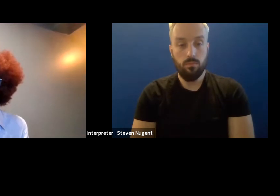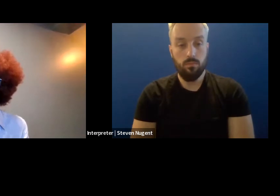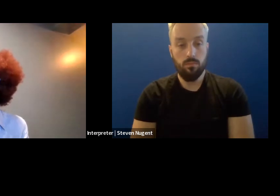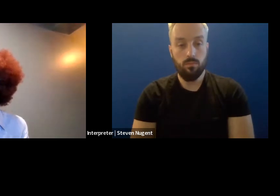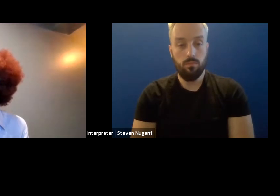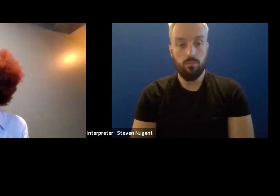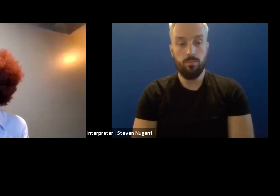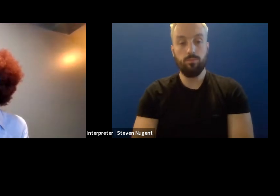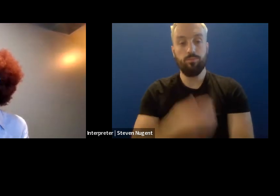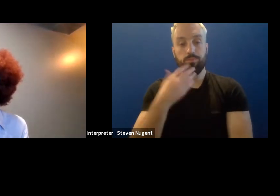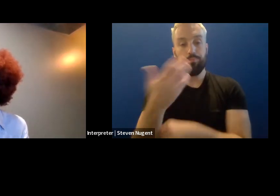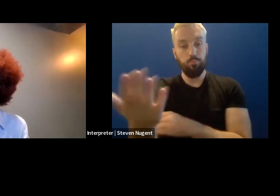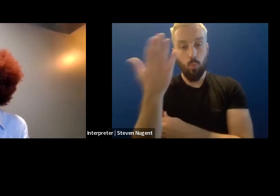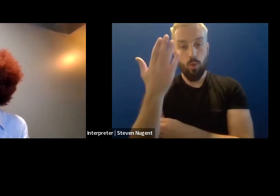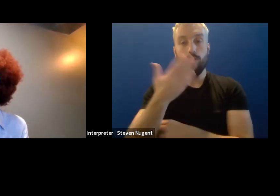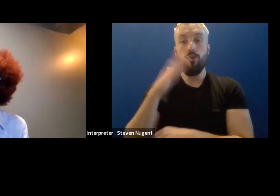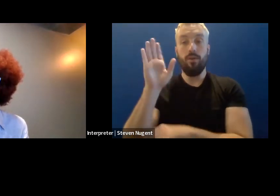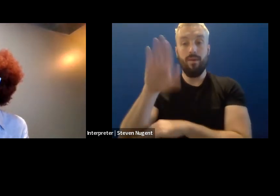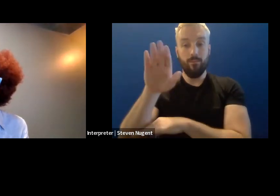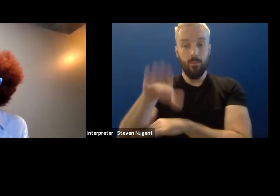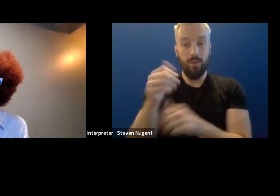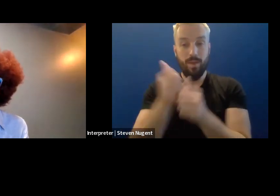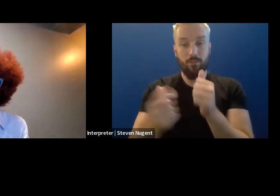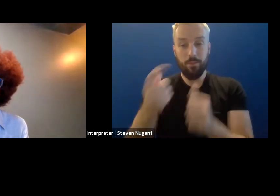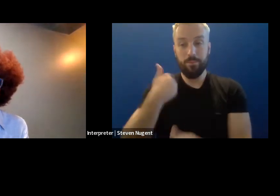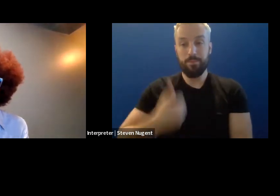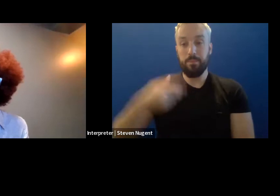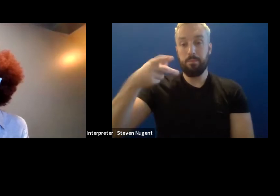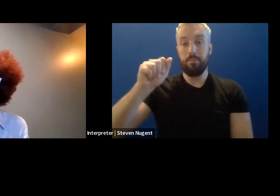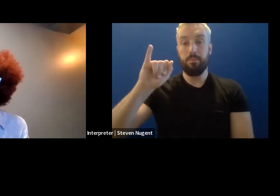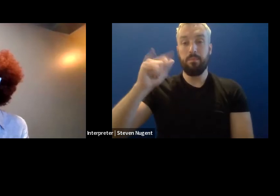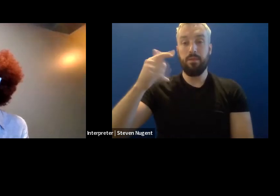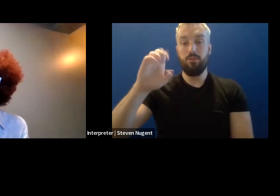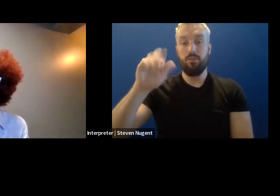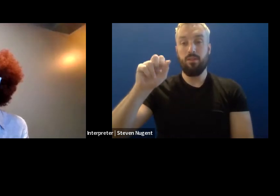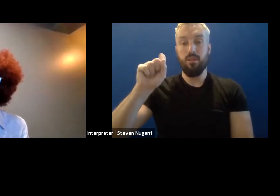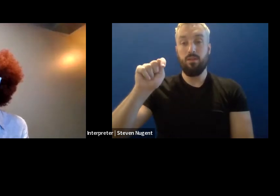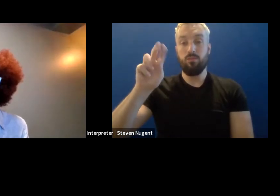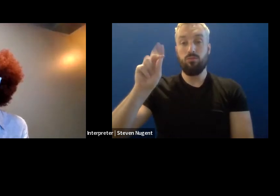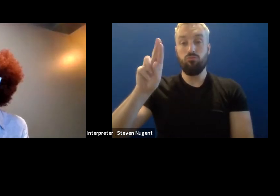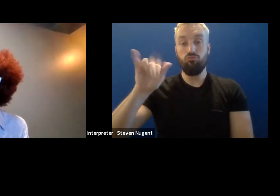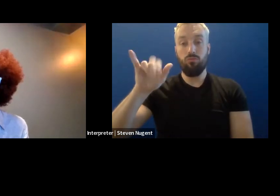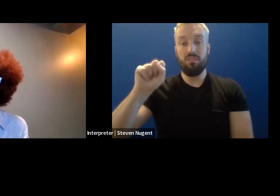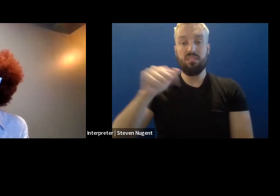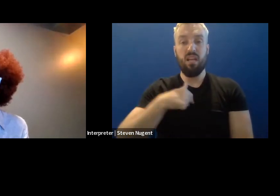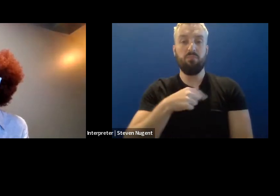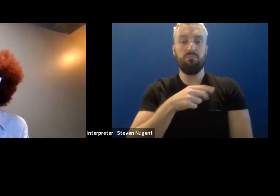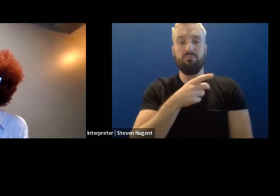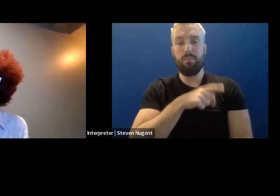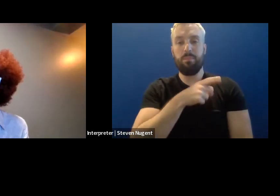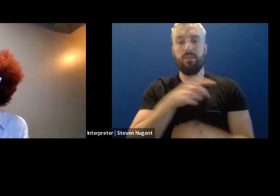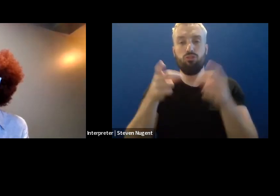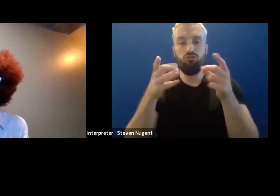Good morning, good afternoon, everybody. My name's Paige Castro-Reyes, and I'm the Deputy Director for Community